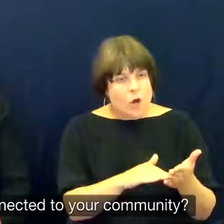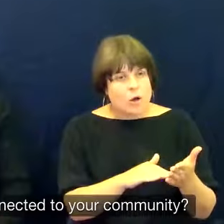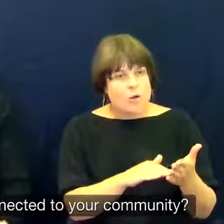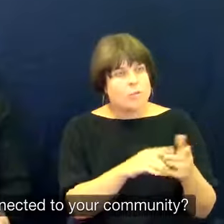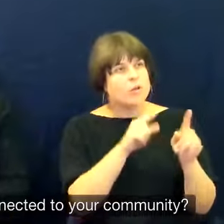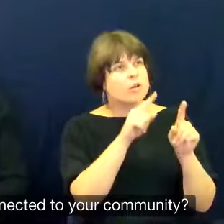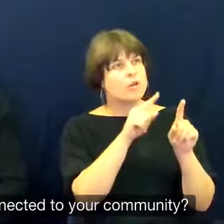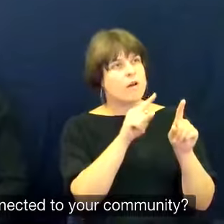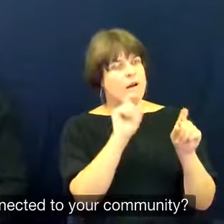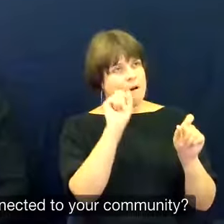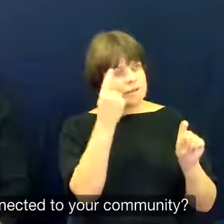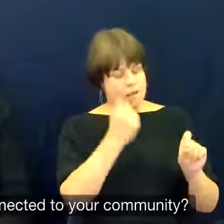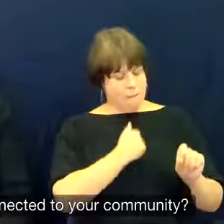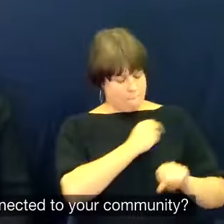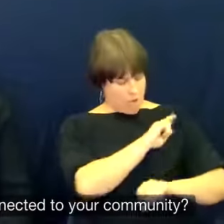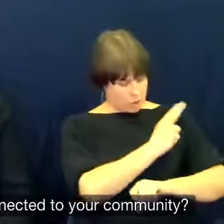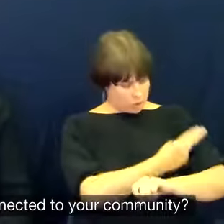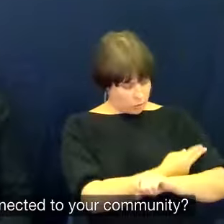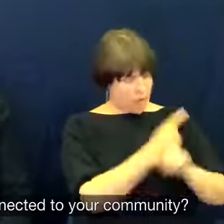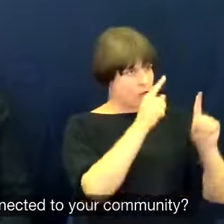from 1 to 5.